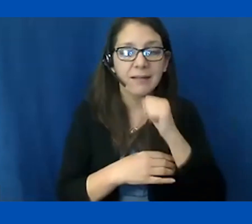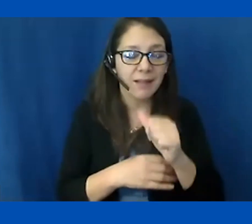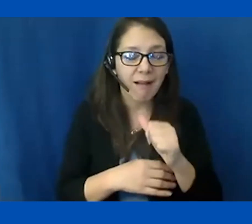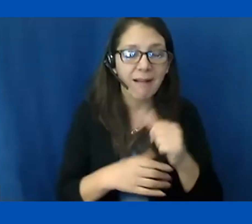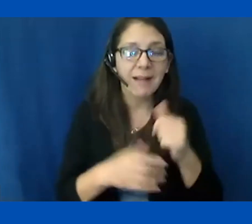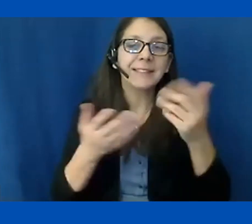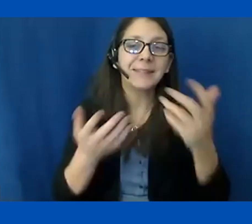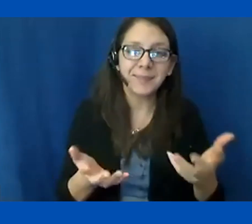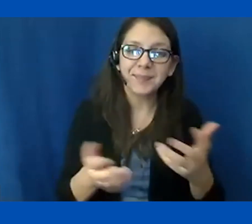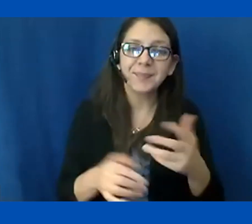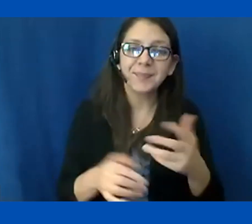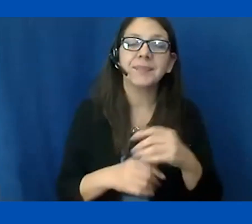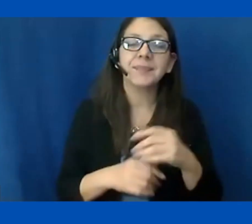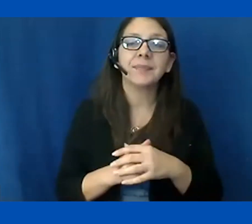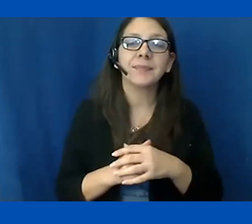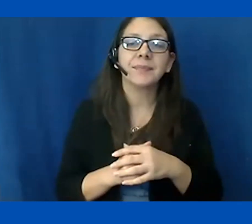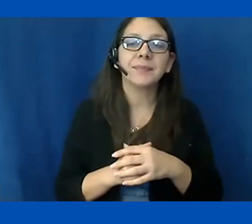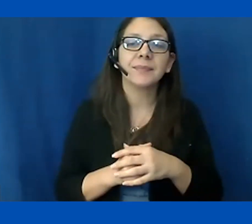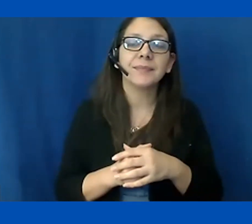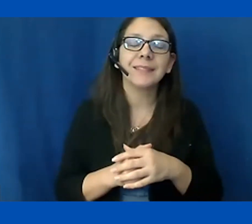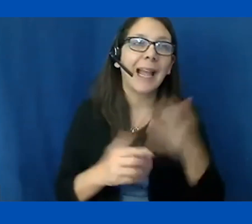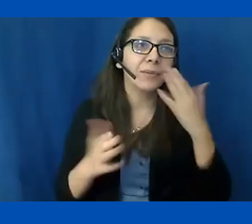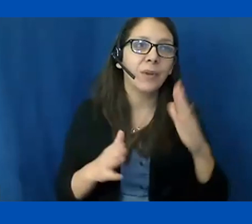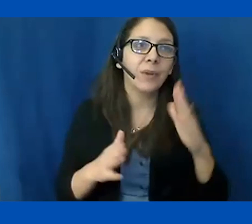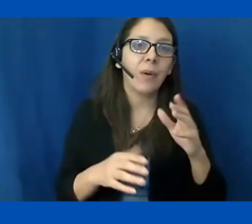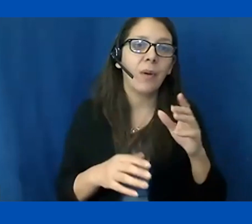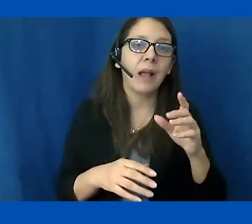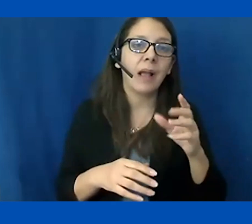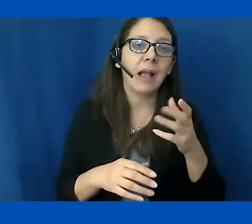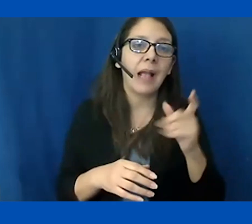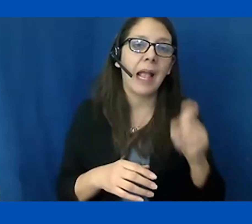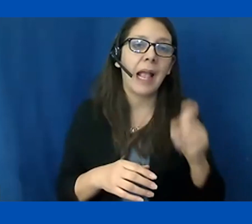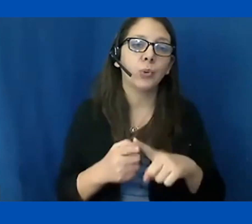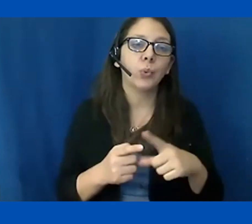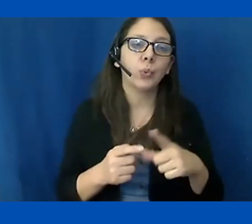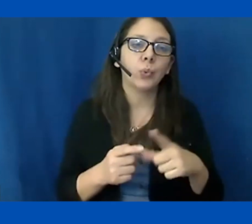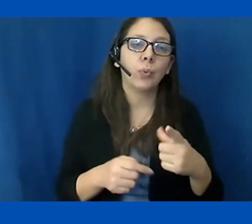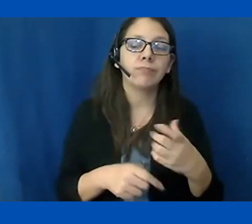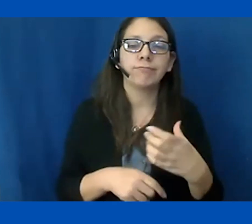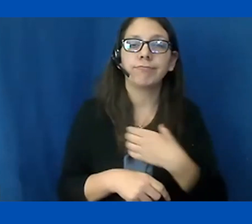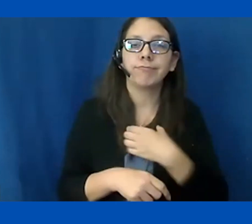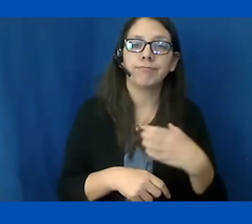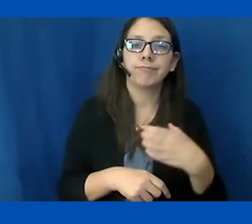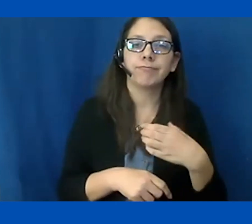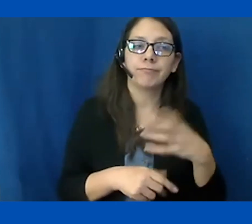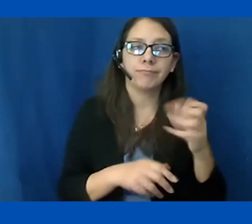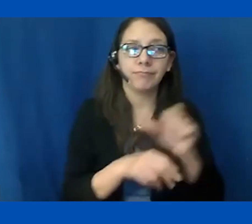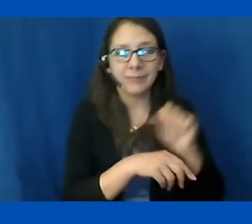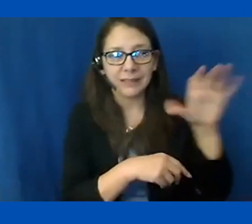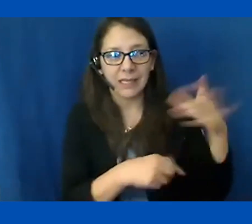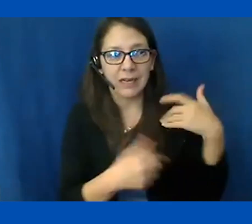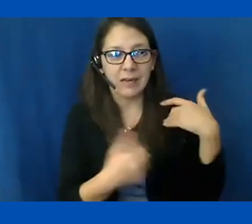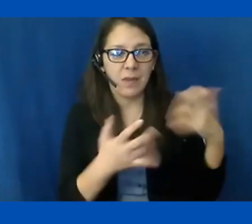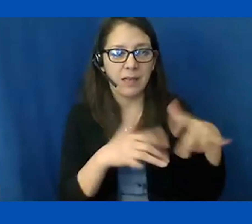um I don't know, appeal to take the test again. Um my